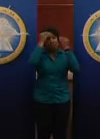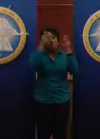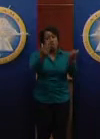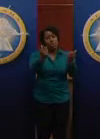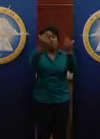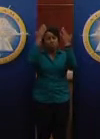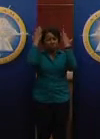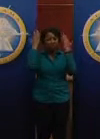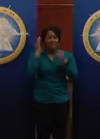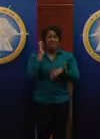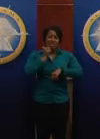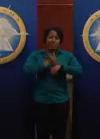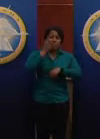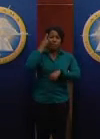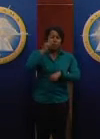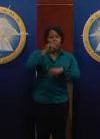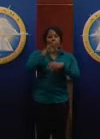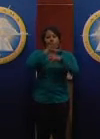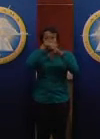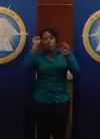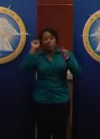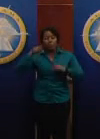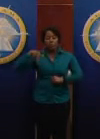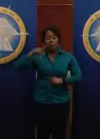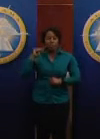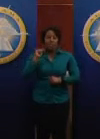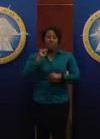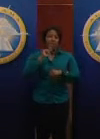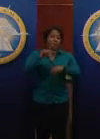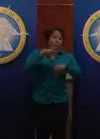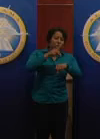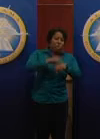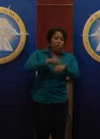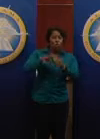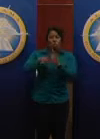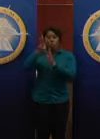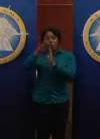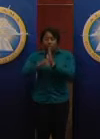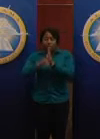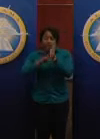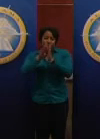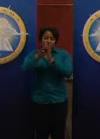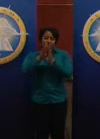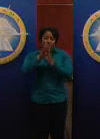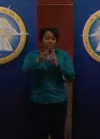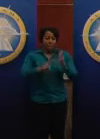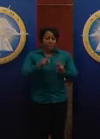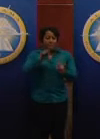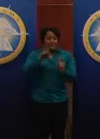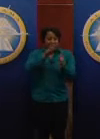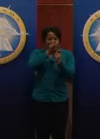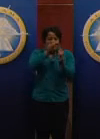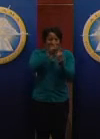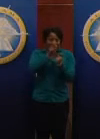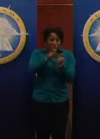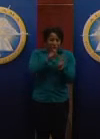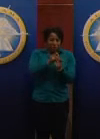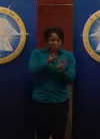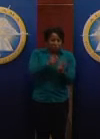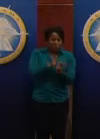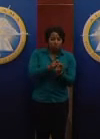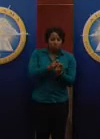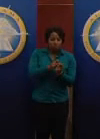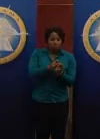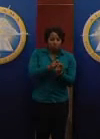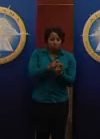for superintendents and principals and curriculum directors and people who need the technical underpinnings in order to open school this fall